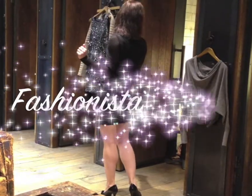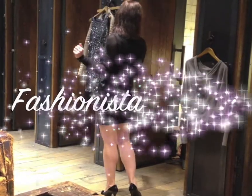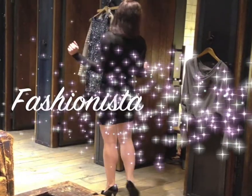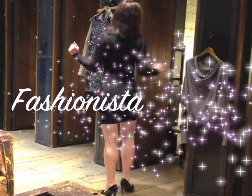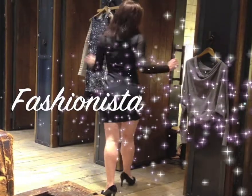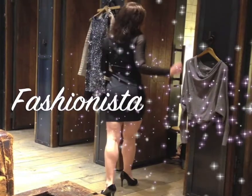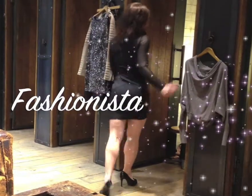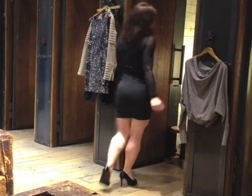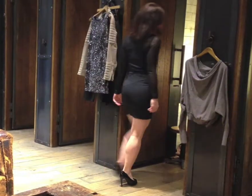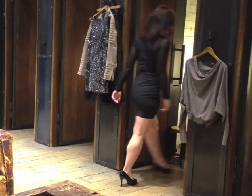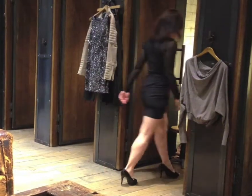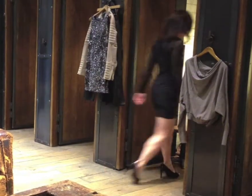fashion,